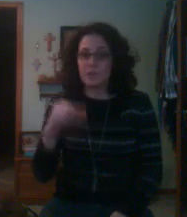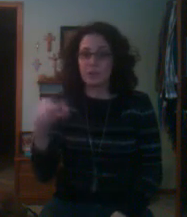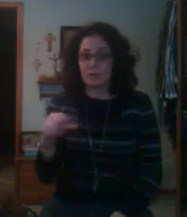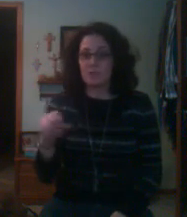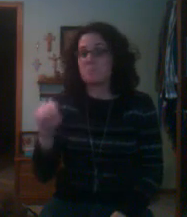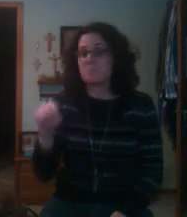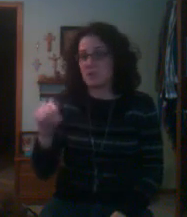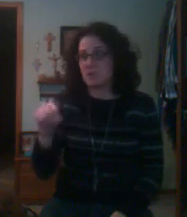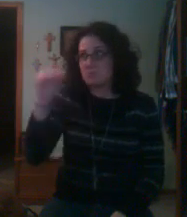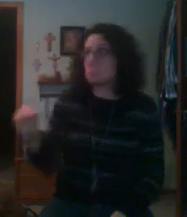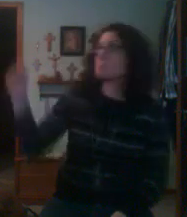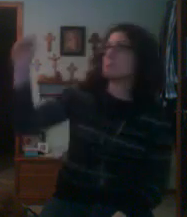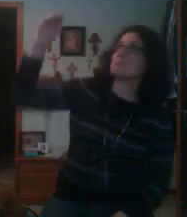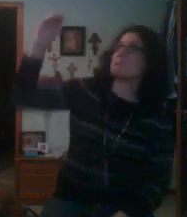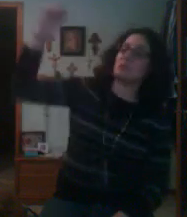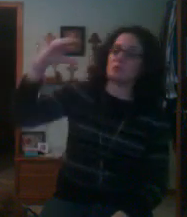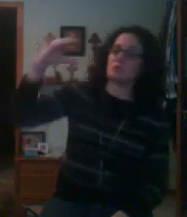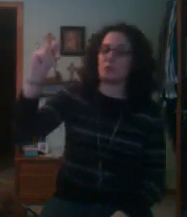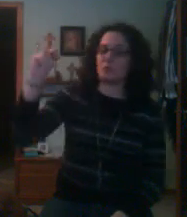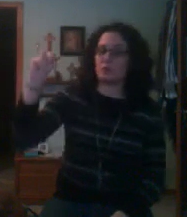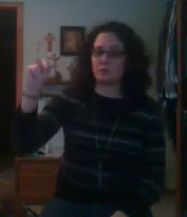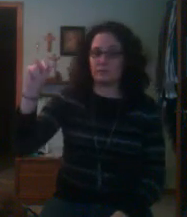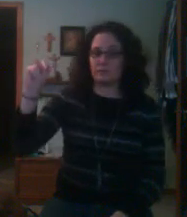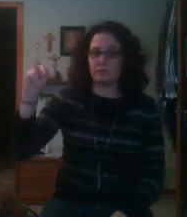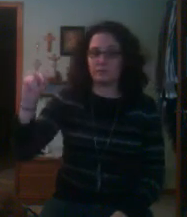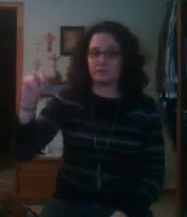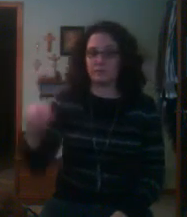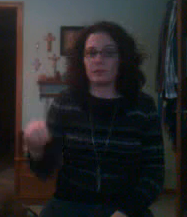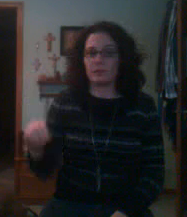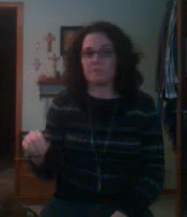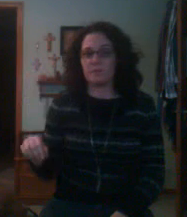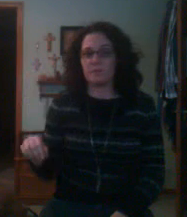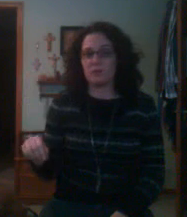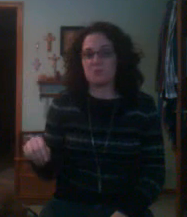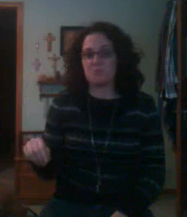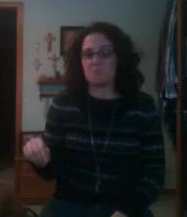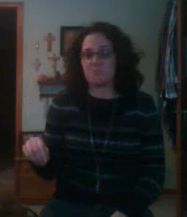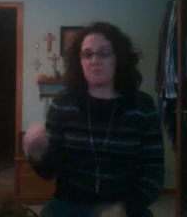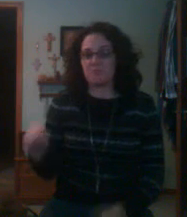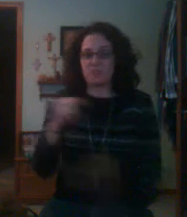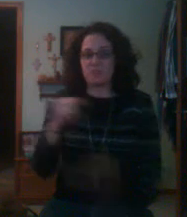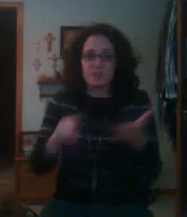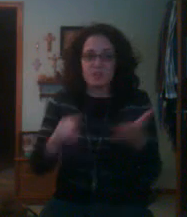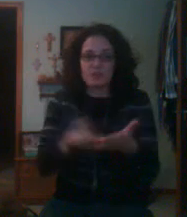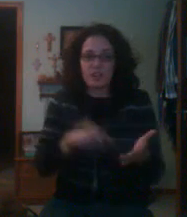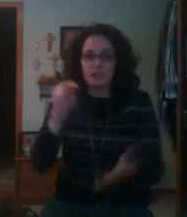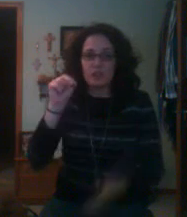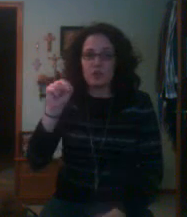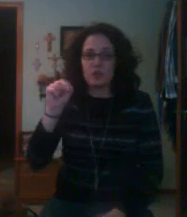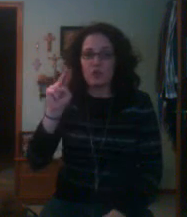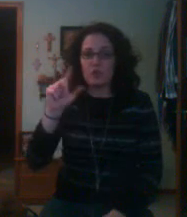corn. So I would say that we can reject our null hypothesis, right? Our null hypothesis was that corn will not be taller